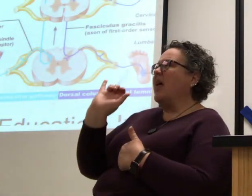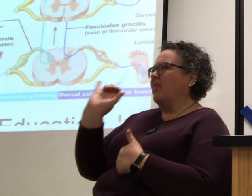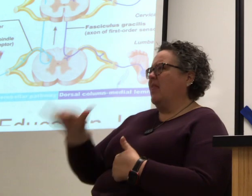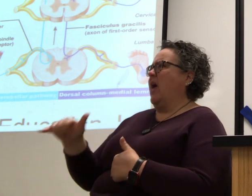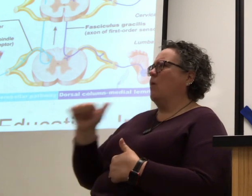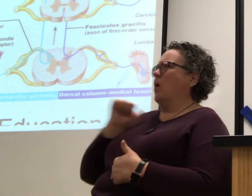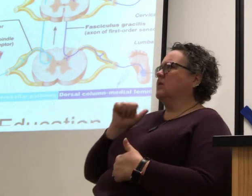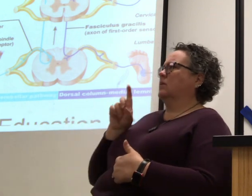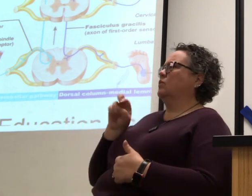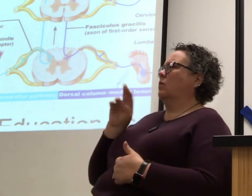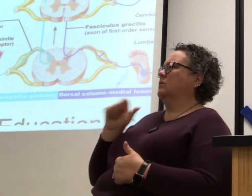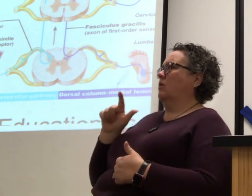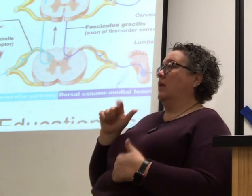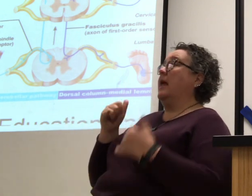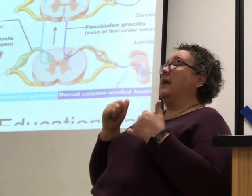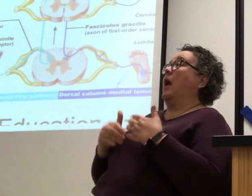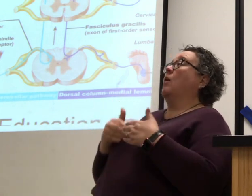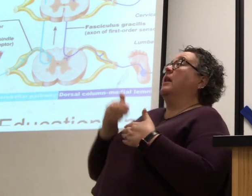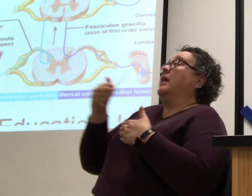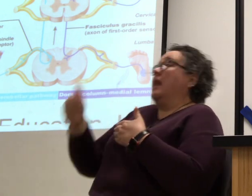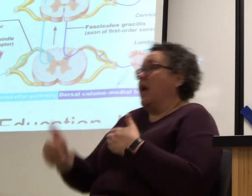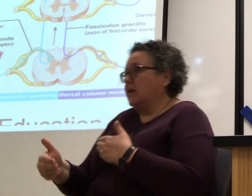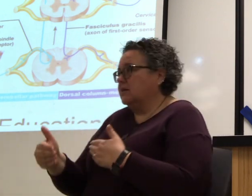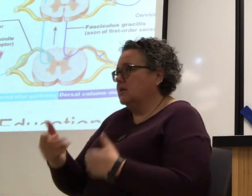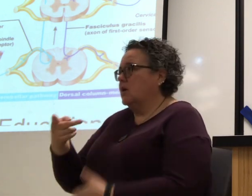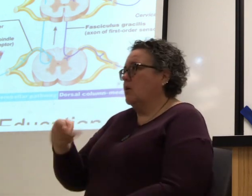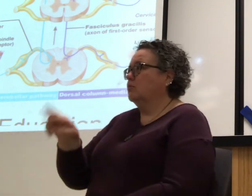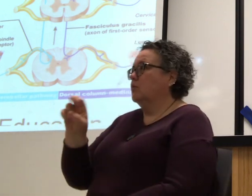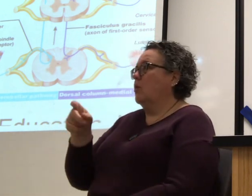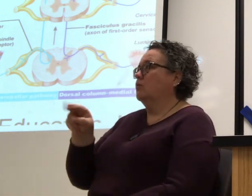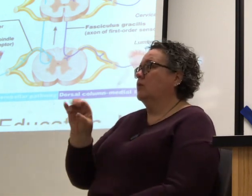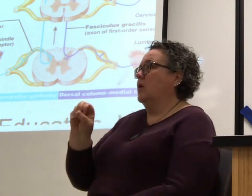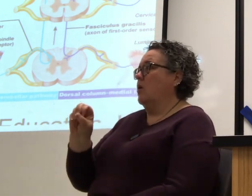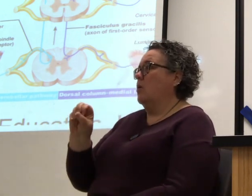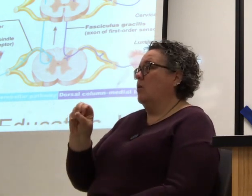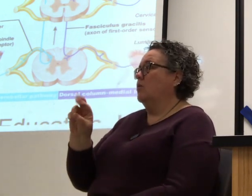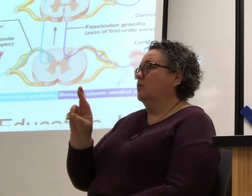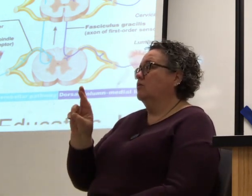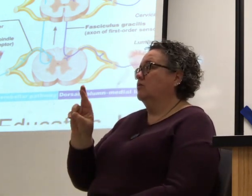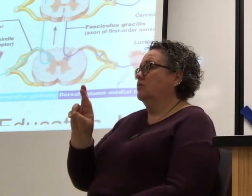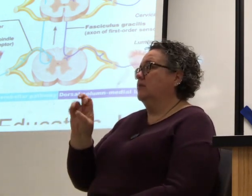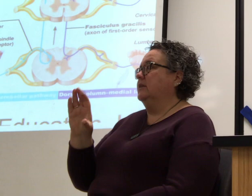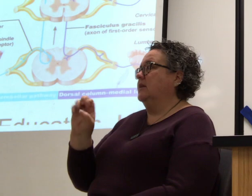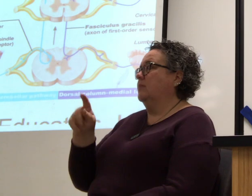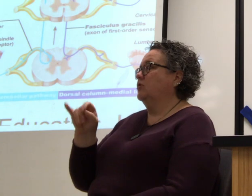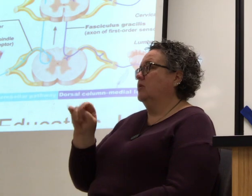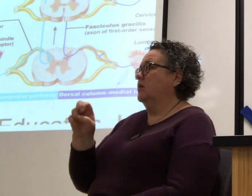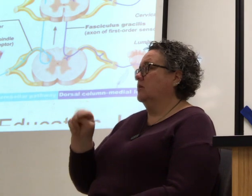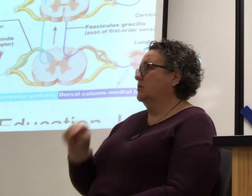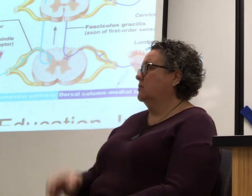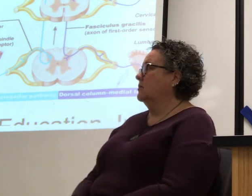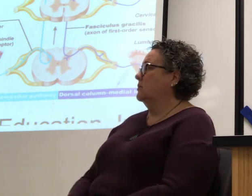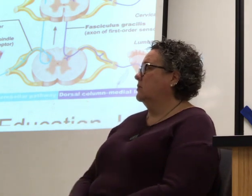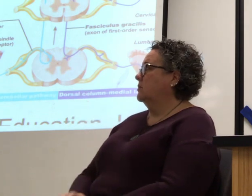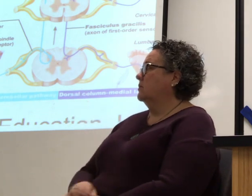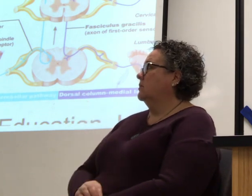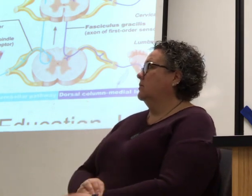The next sensation is proprioception.